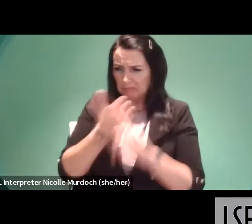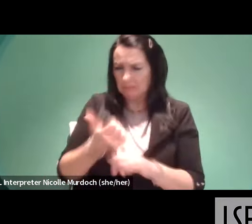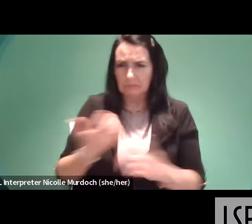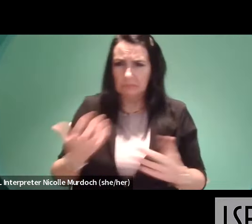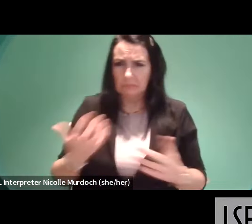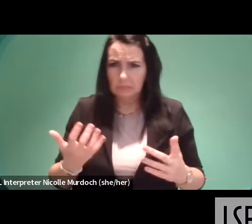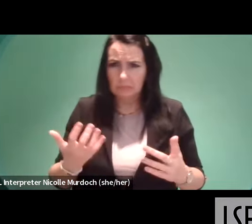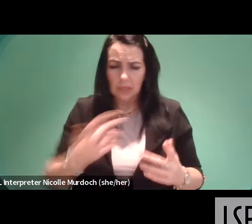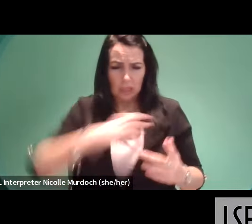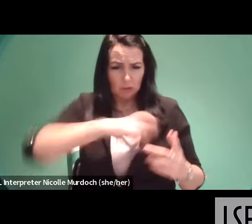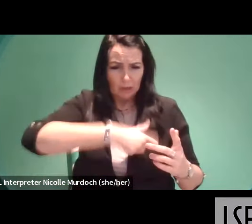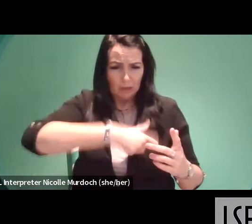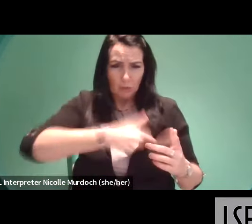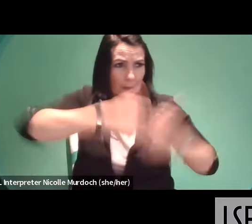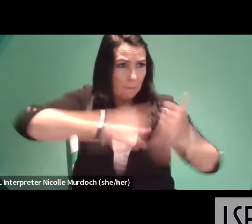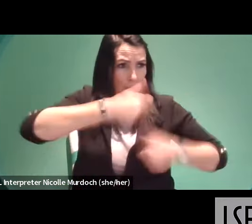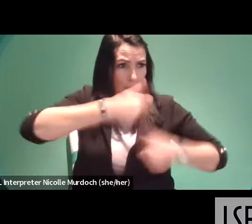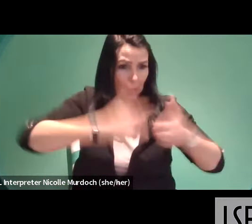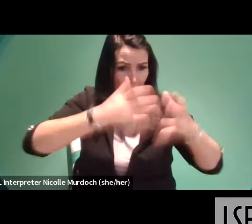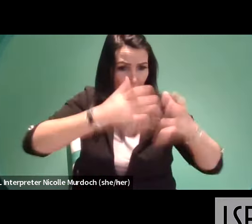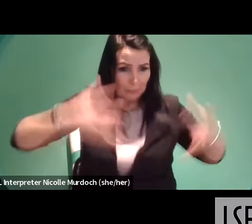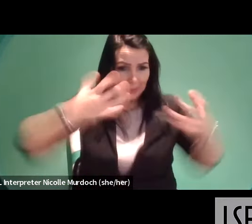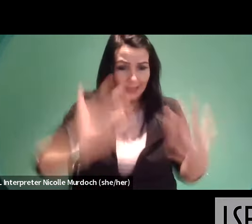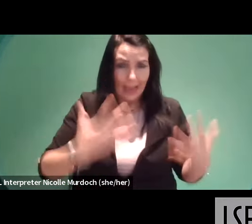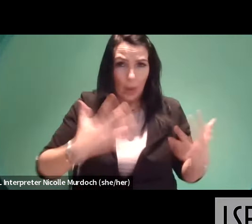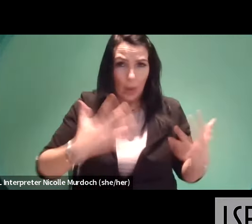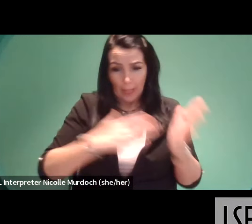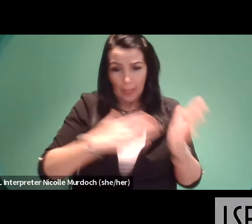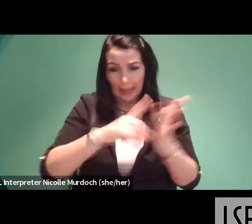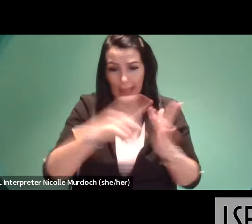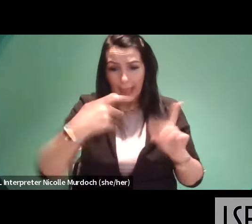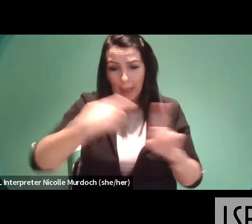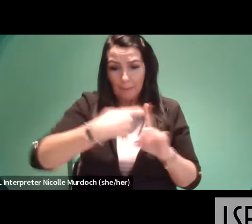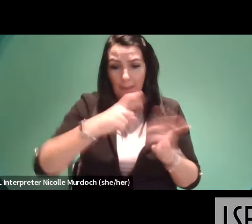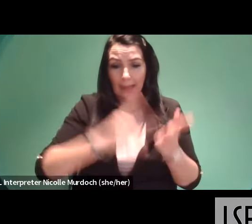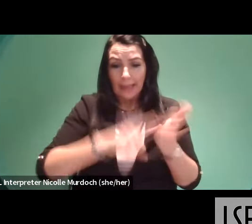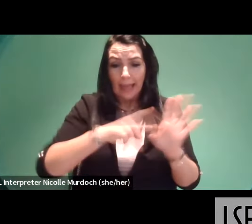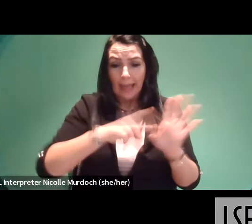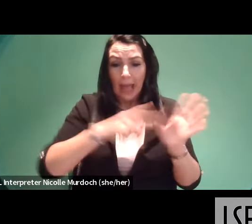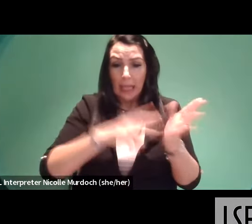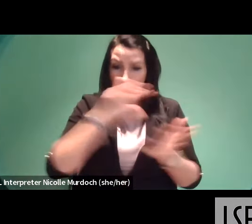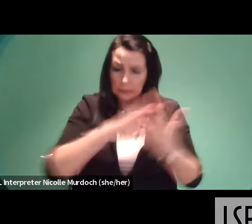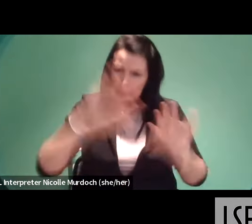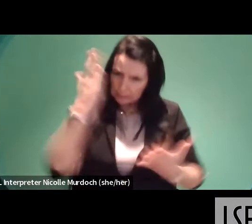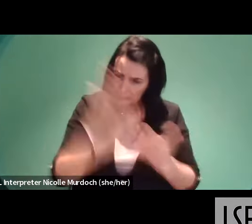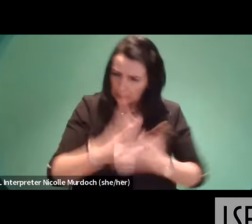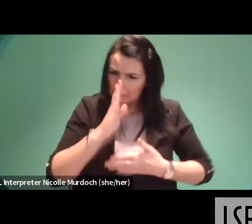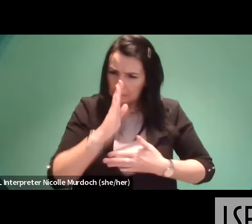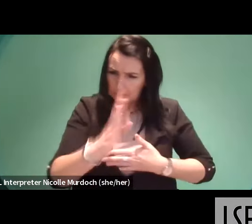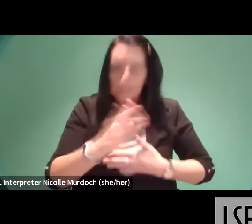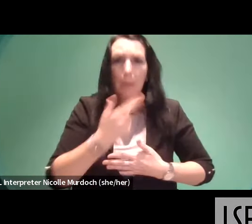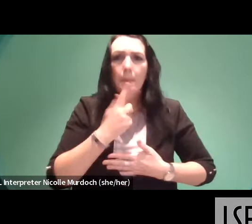popular than ever. You've got people like Mick Lynch speaking to the material problems that people are struggling with.